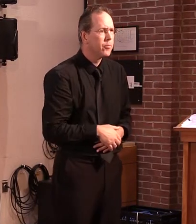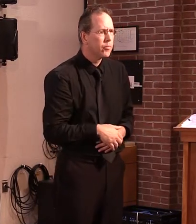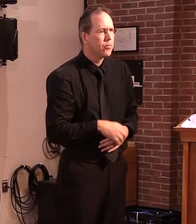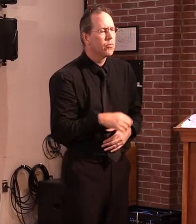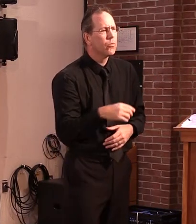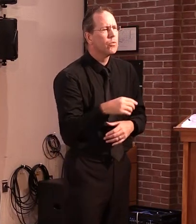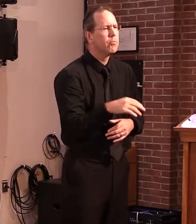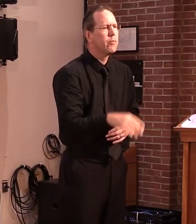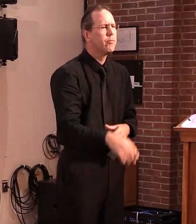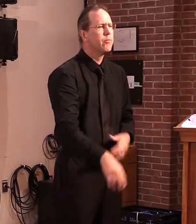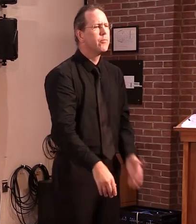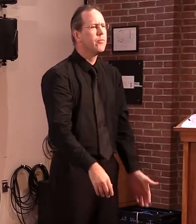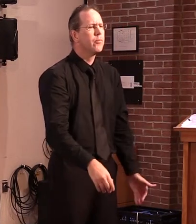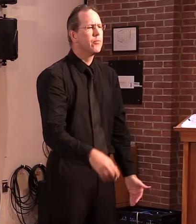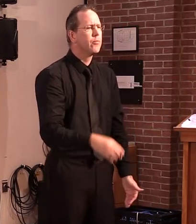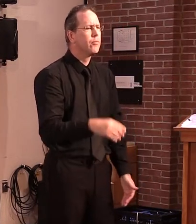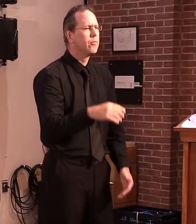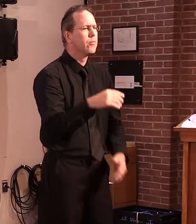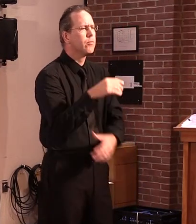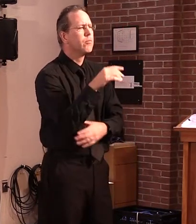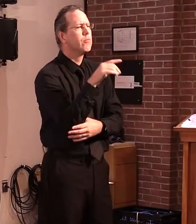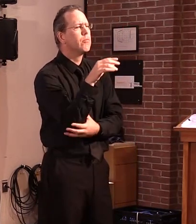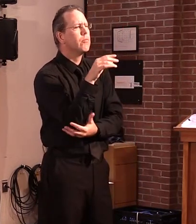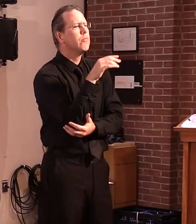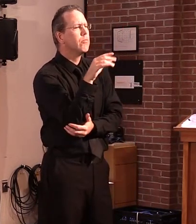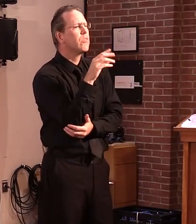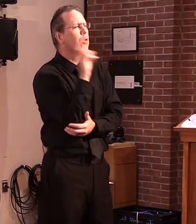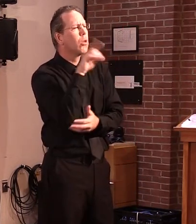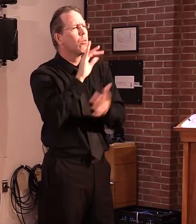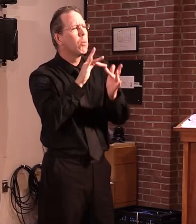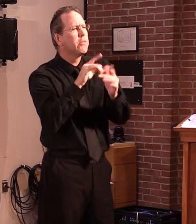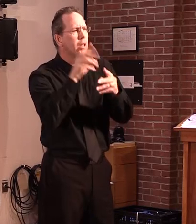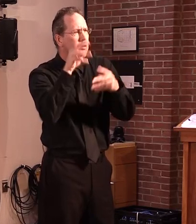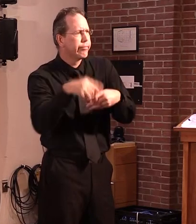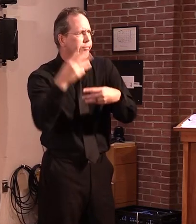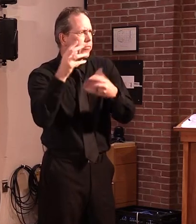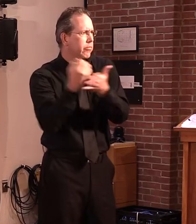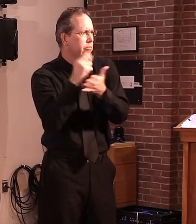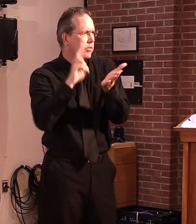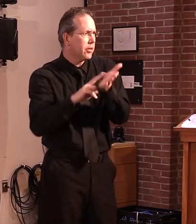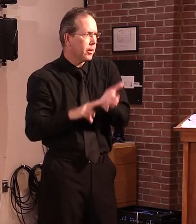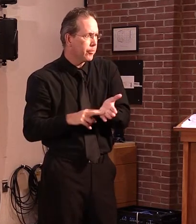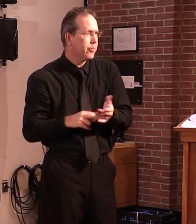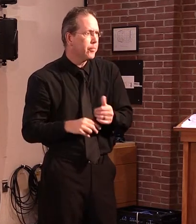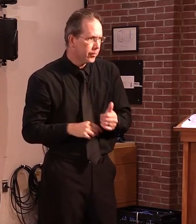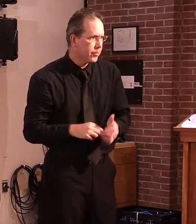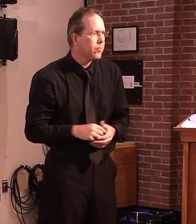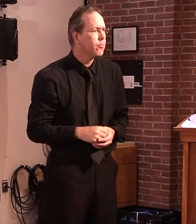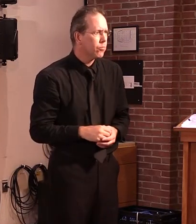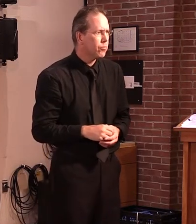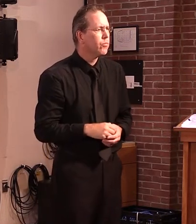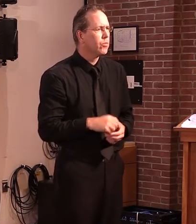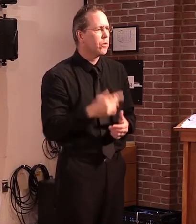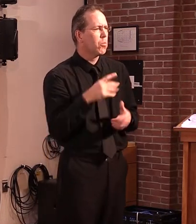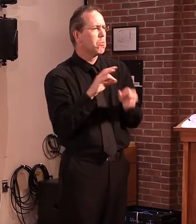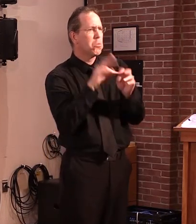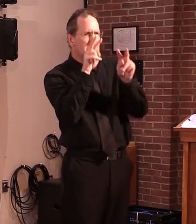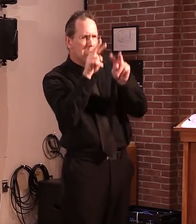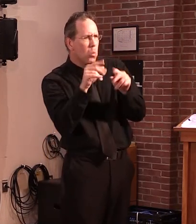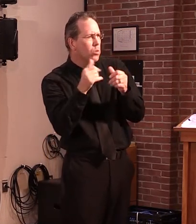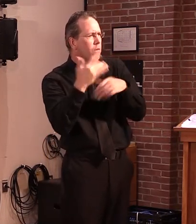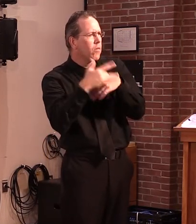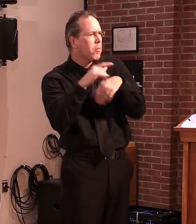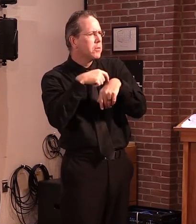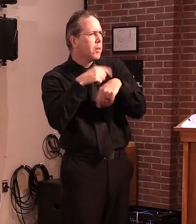/events. And you can find the self registration form there. In addition, we